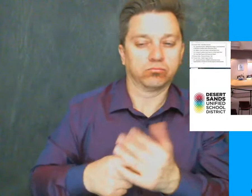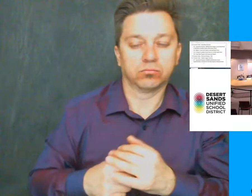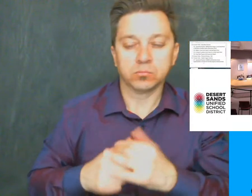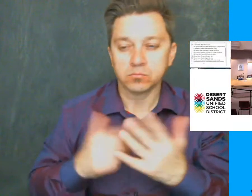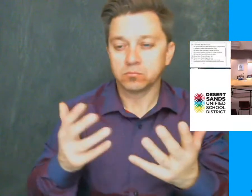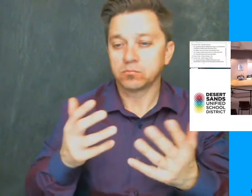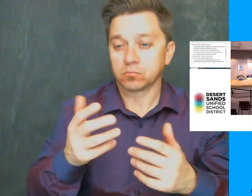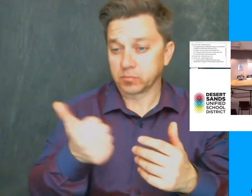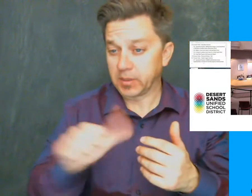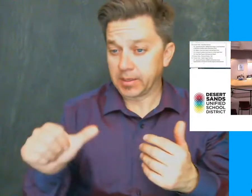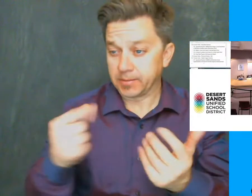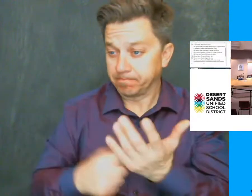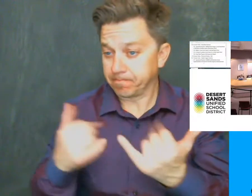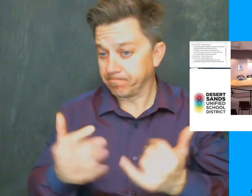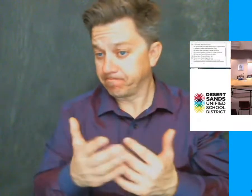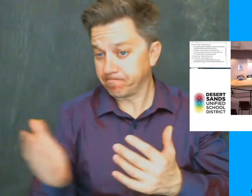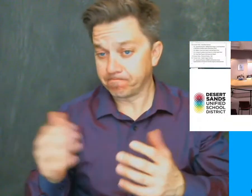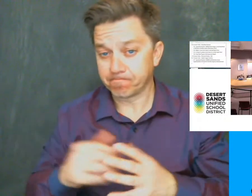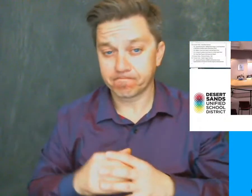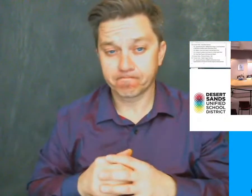Any discussion?